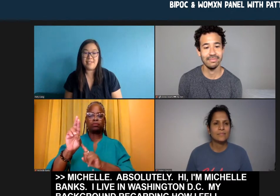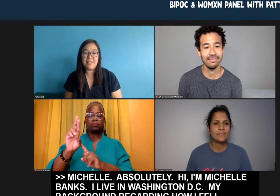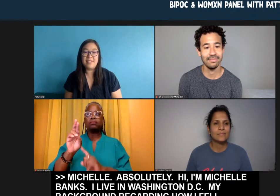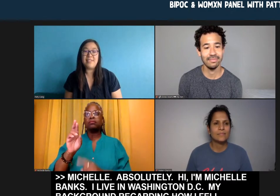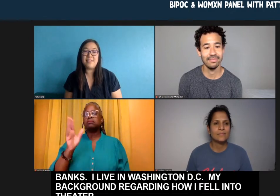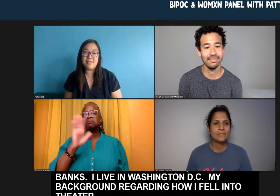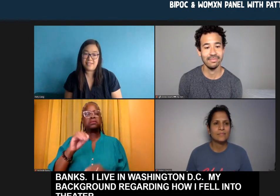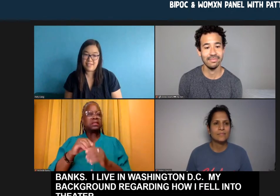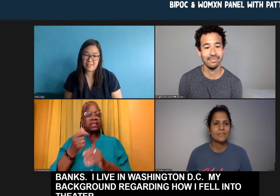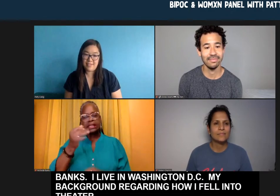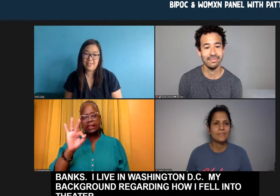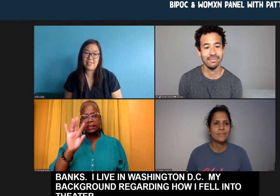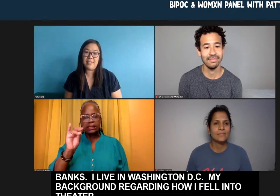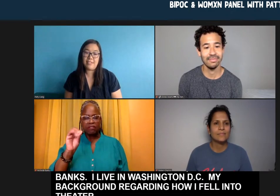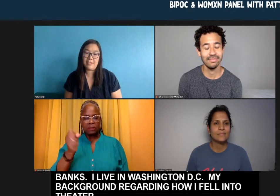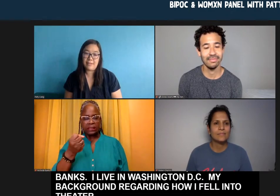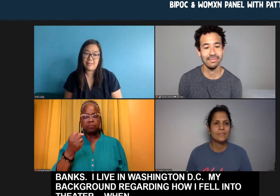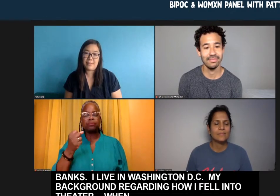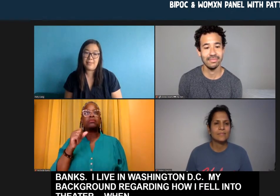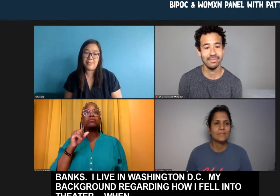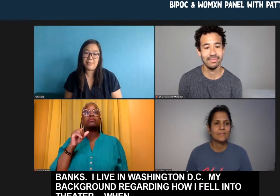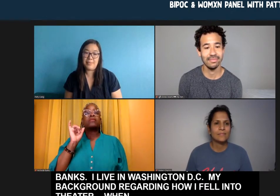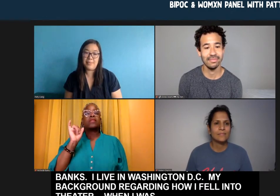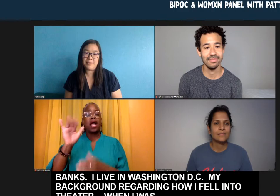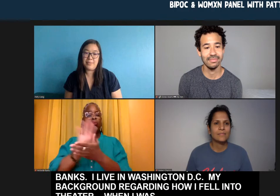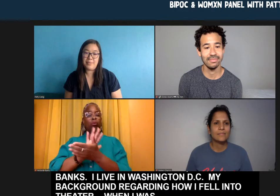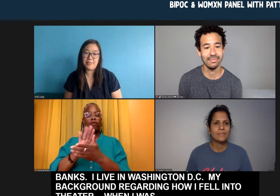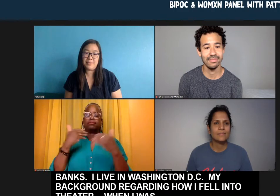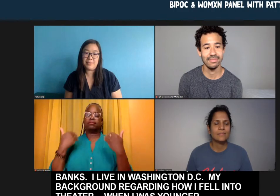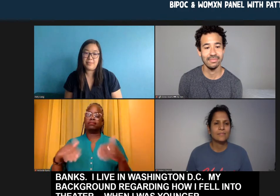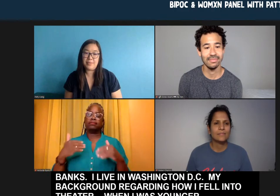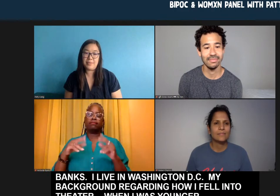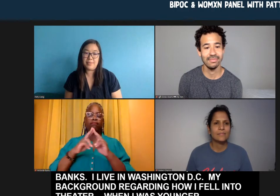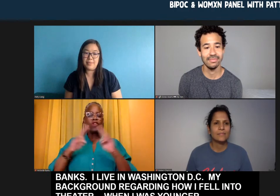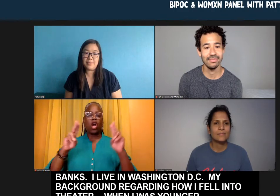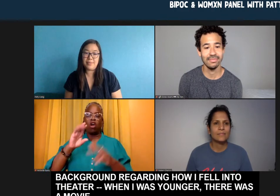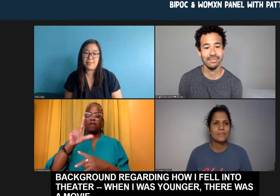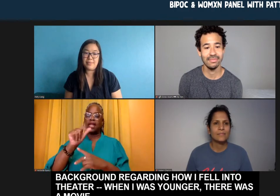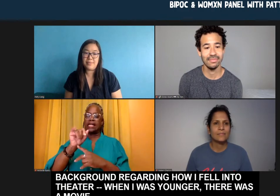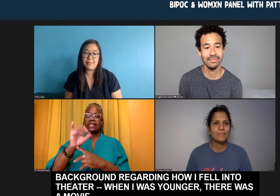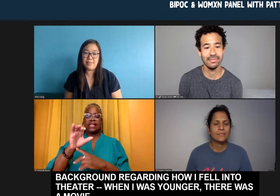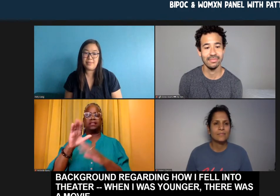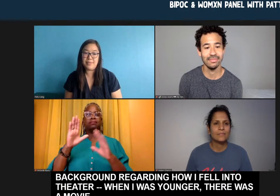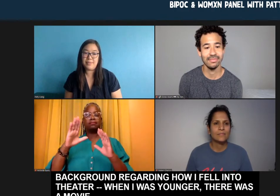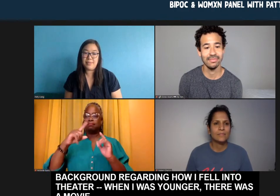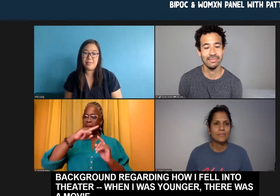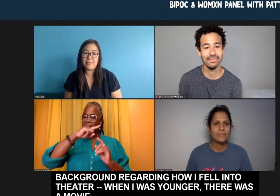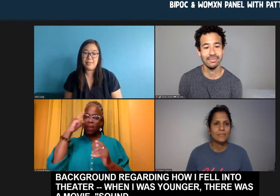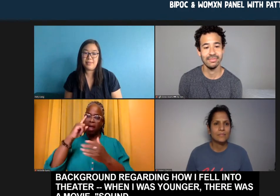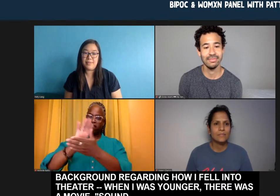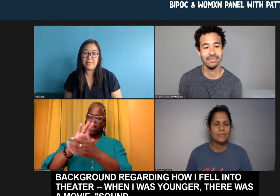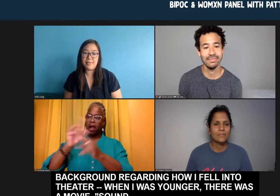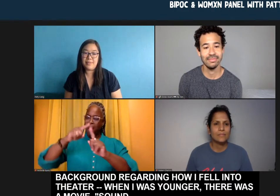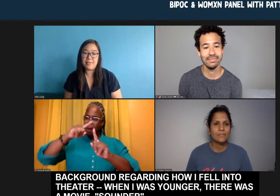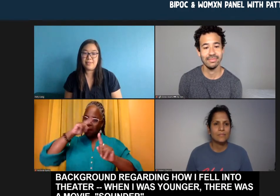When I was younger, There was a movie, Sounder, in 1970, and it's a classic